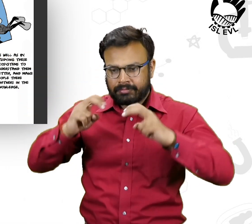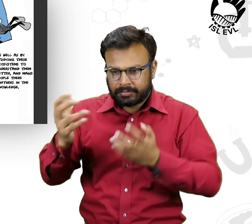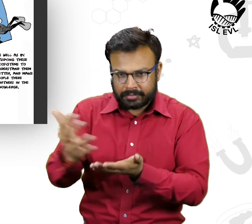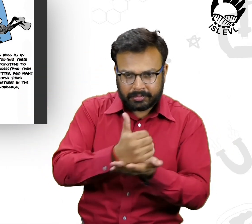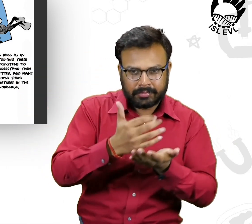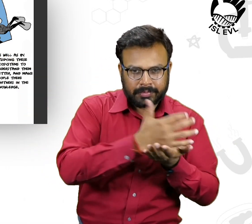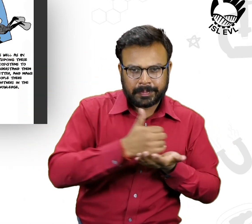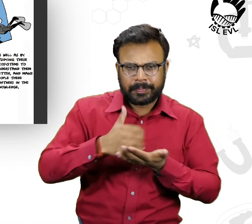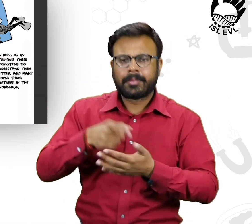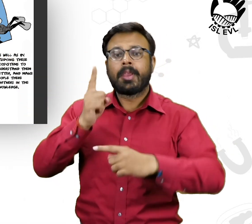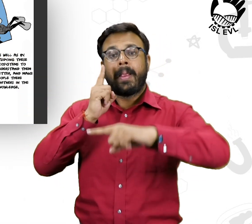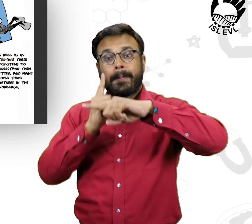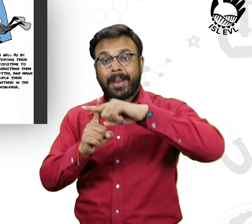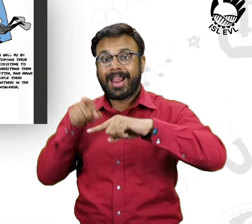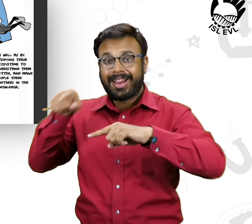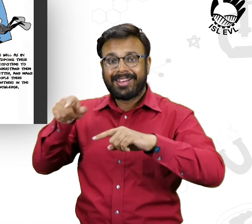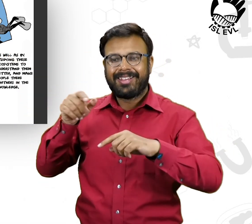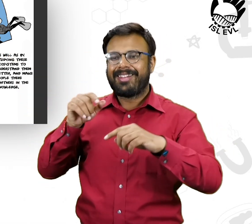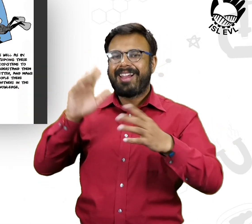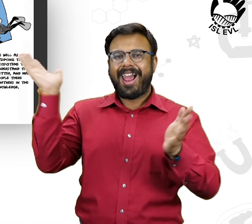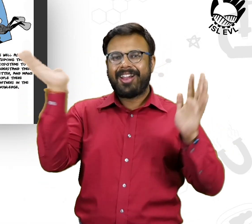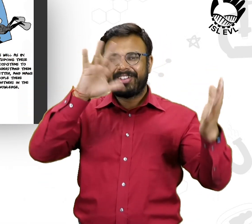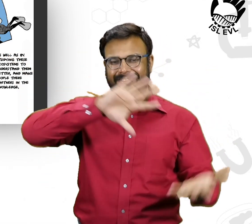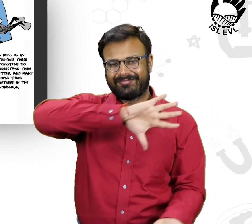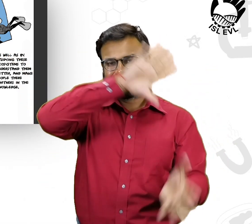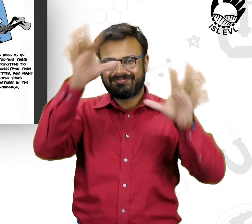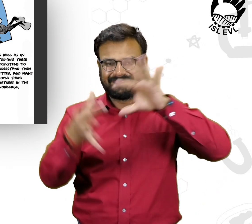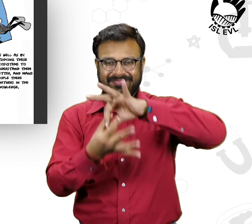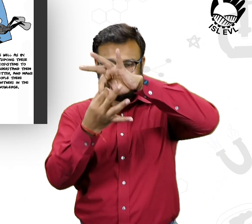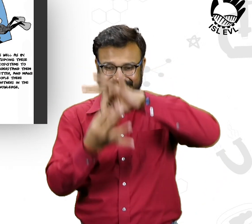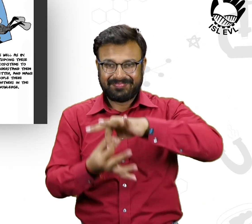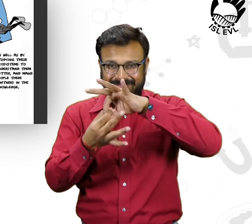as studying these ecosystems to understand them better